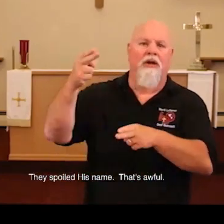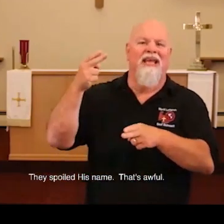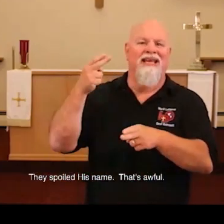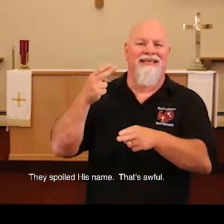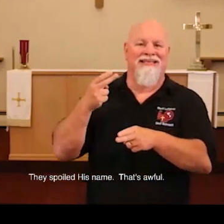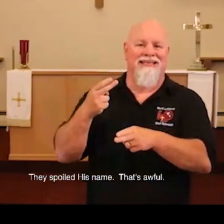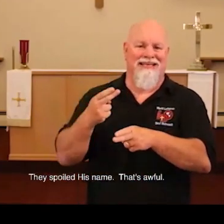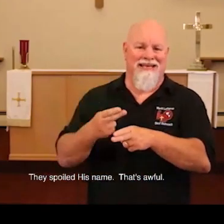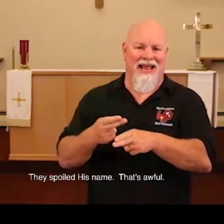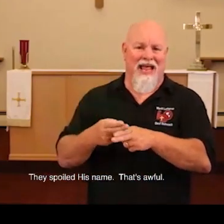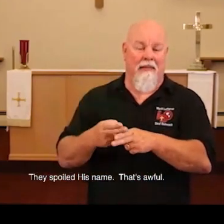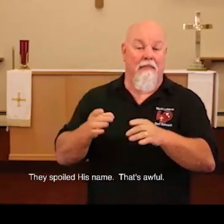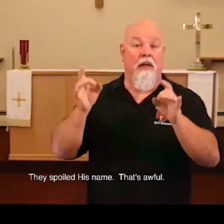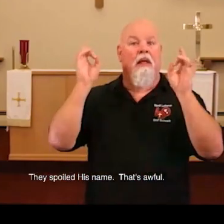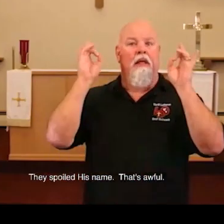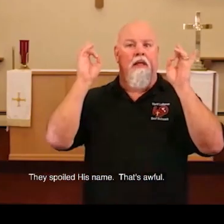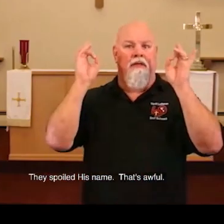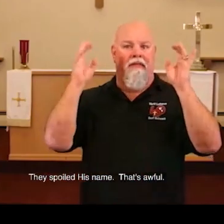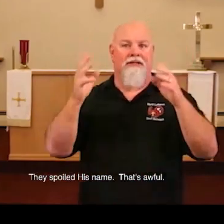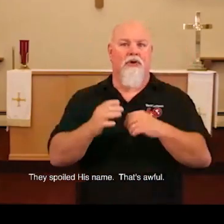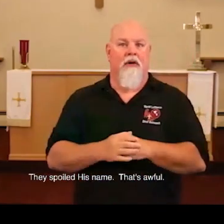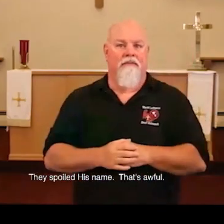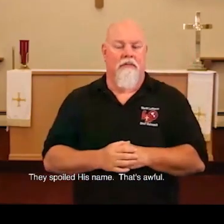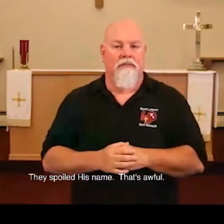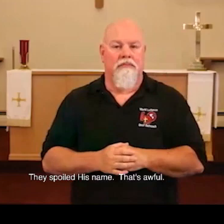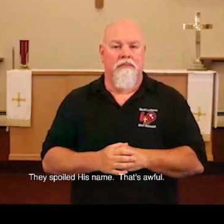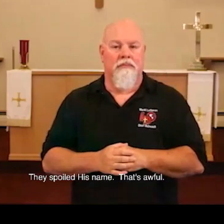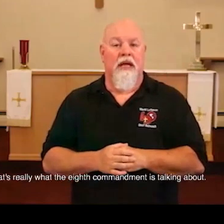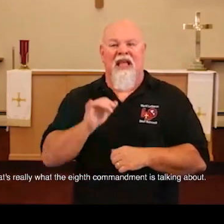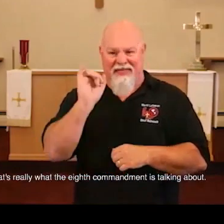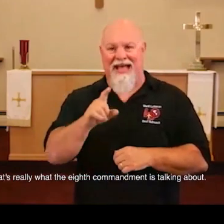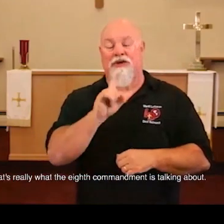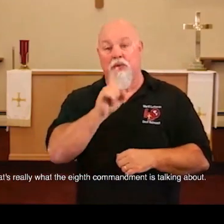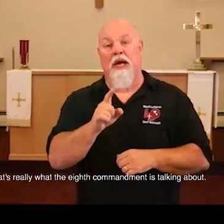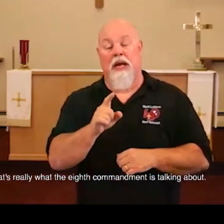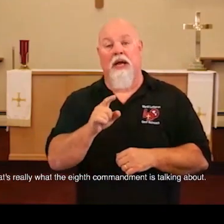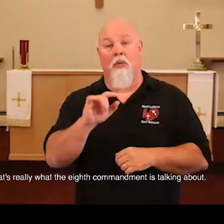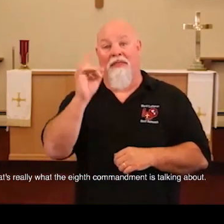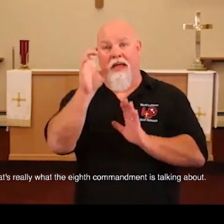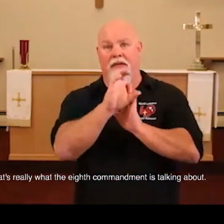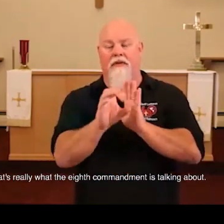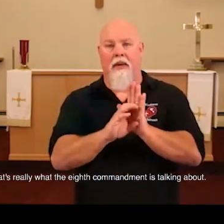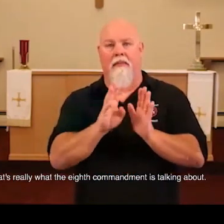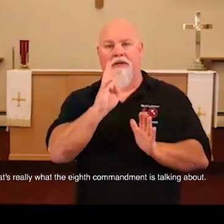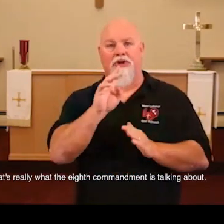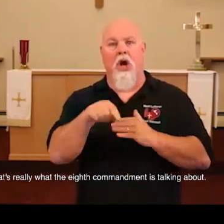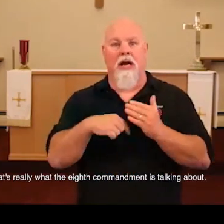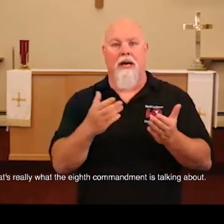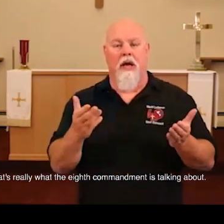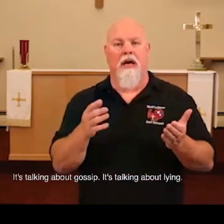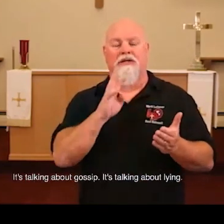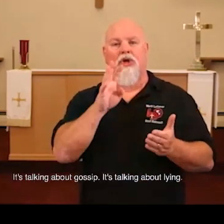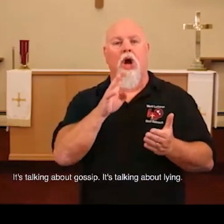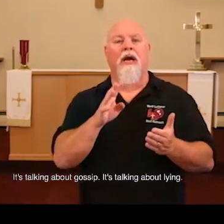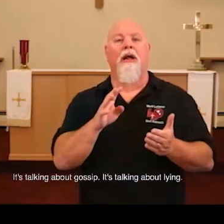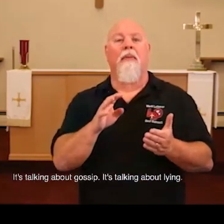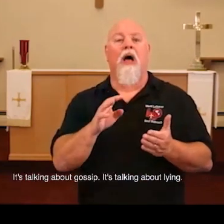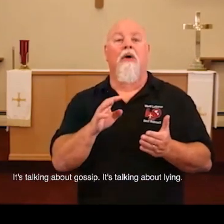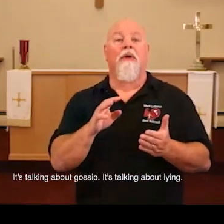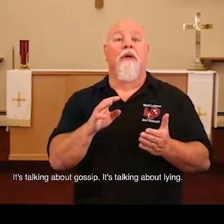spoiled his name. That's awful. That's really what the eighth commandment is talking about. It's talking